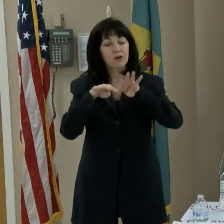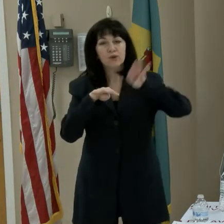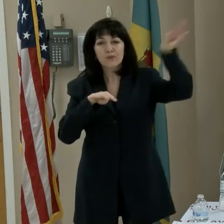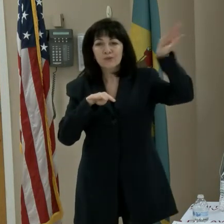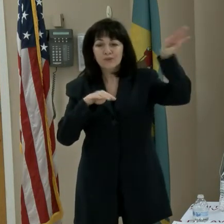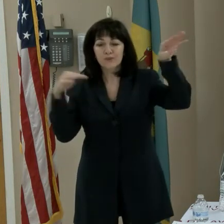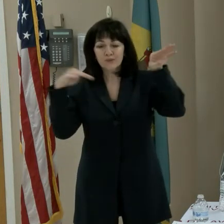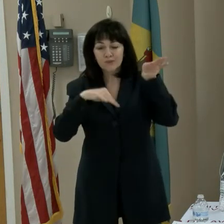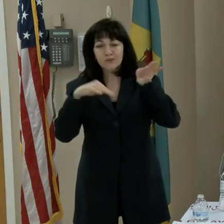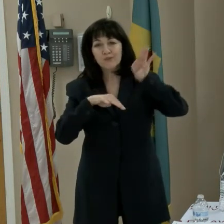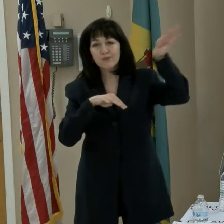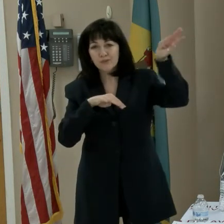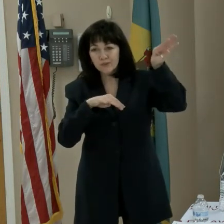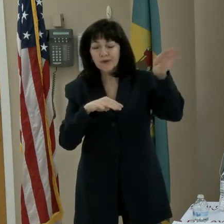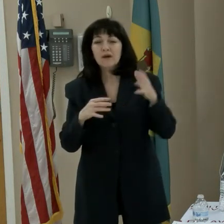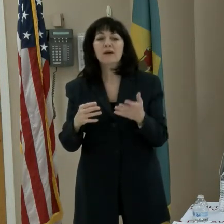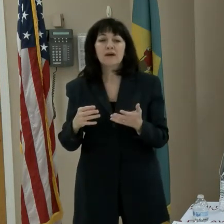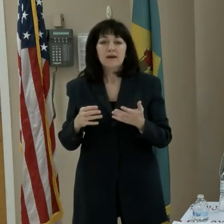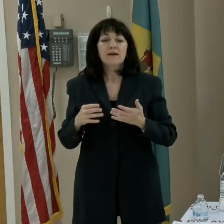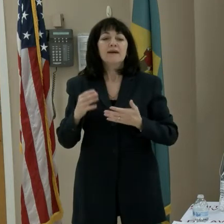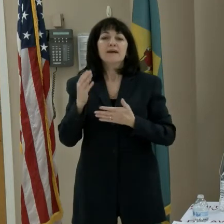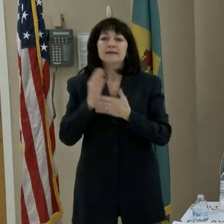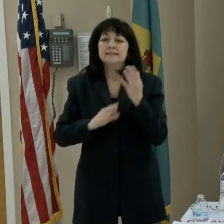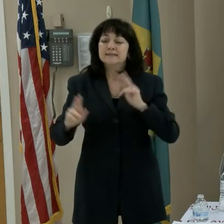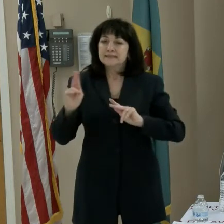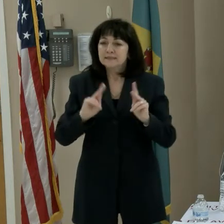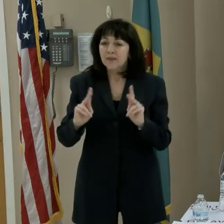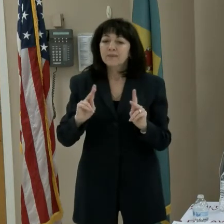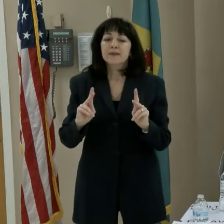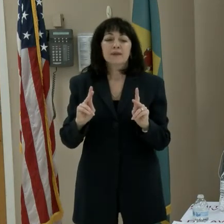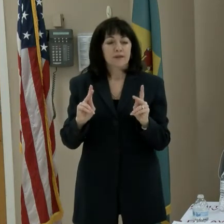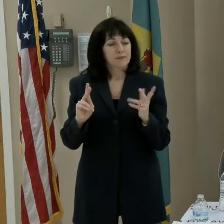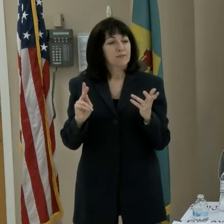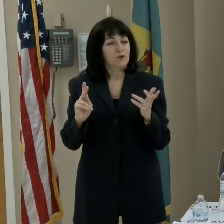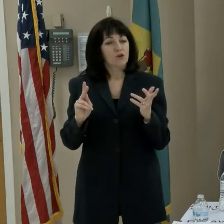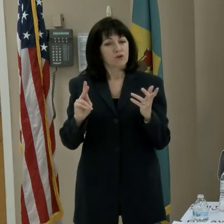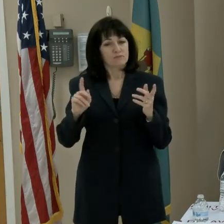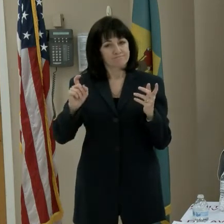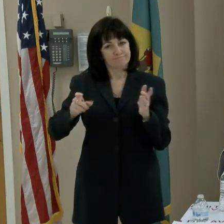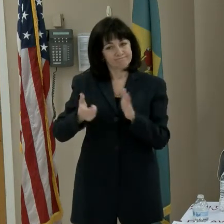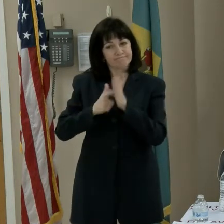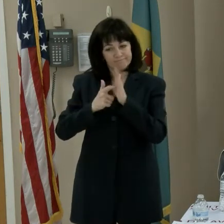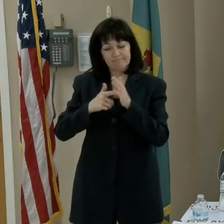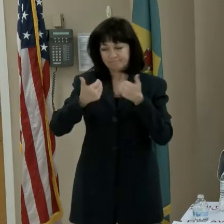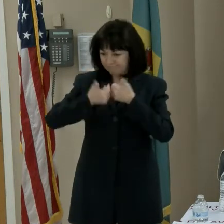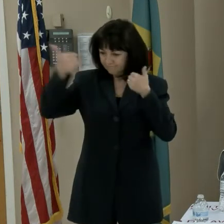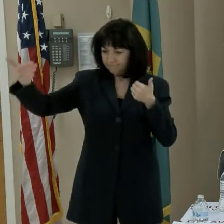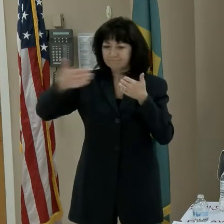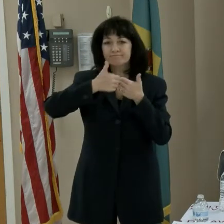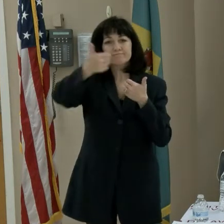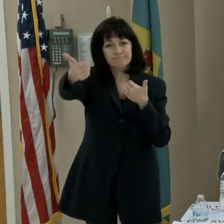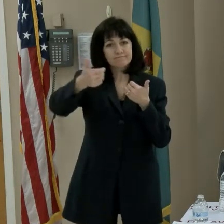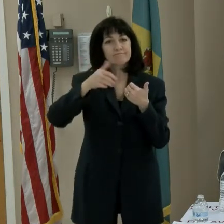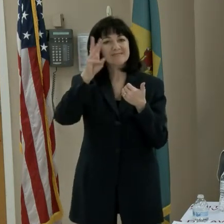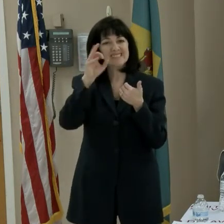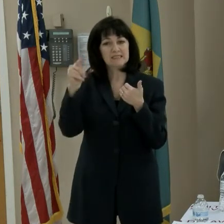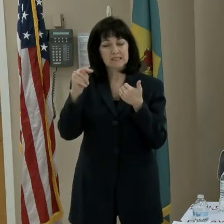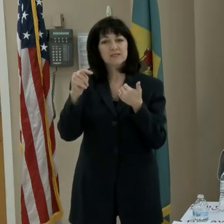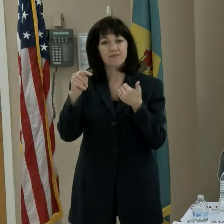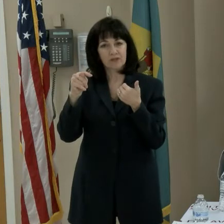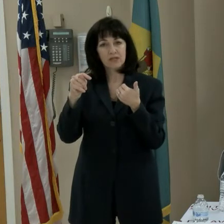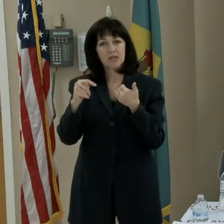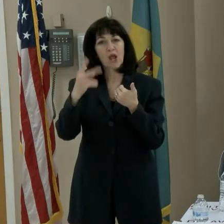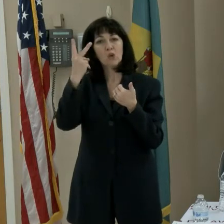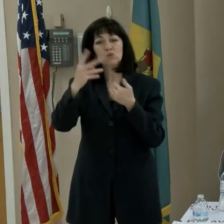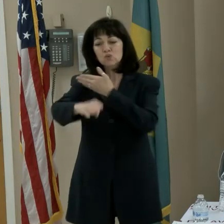able to be with it, more than 6 feet apart, sort of the 2 arms length apart, we really recommend you kind of rearrange